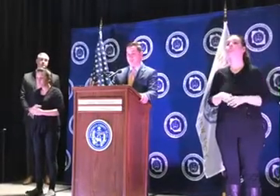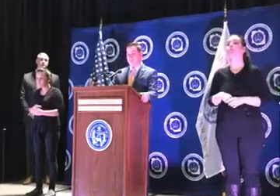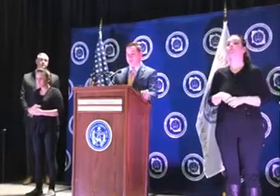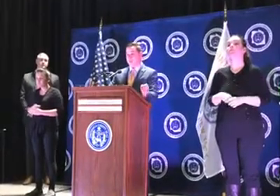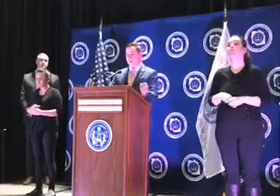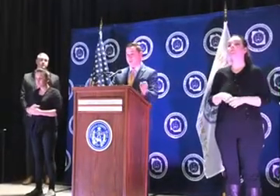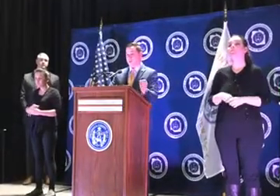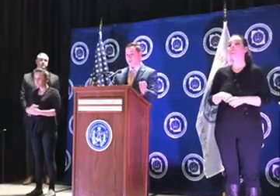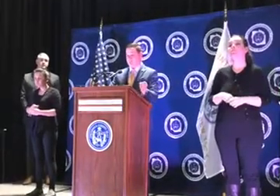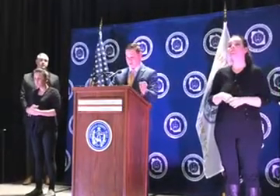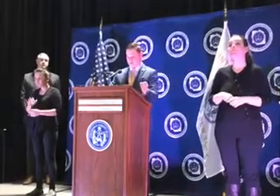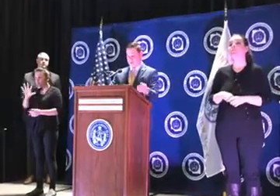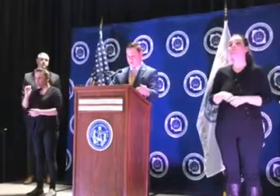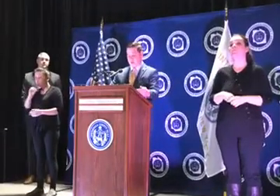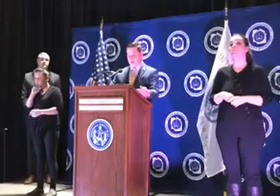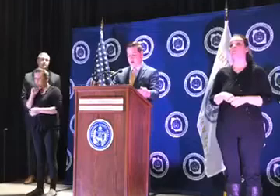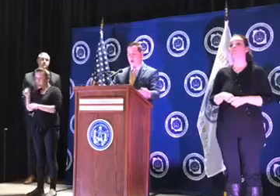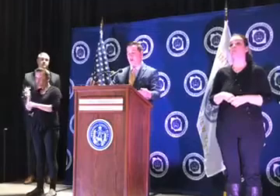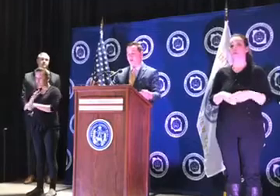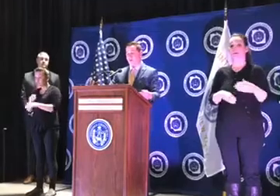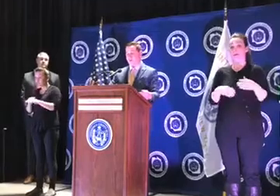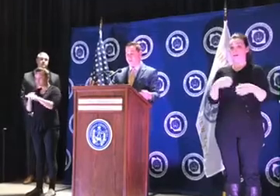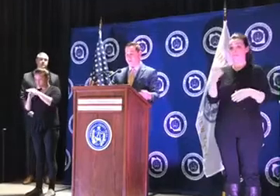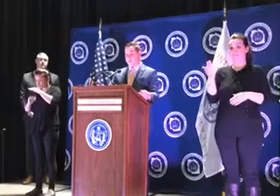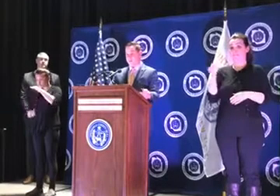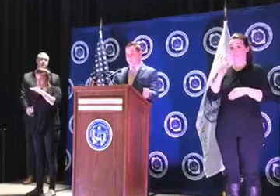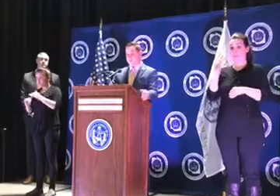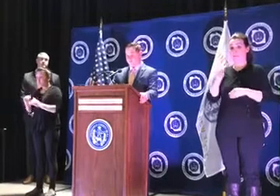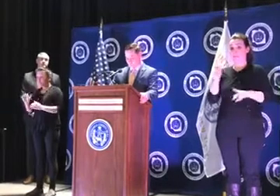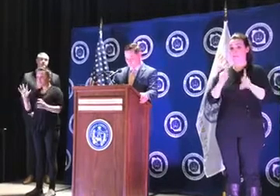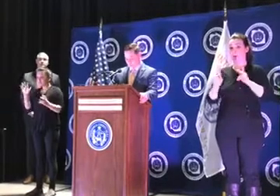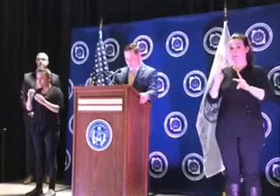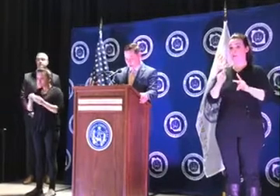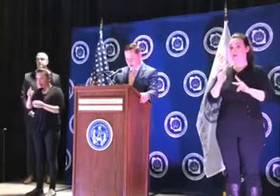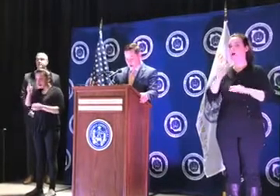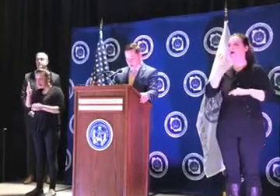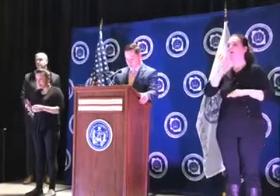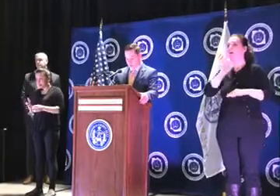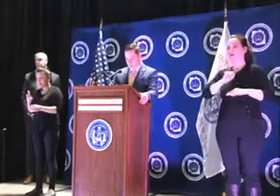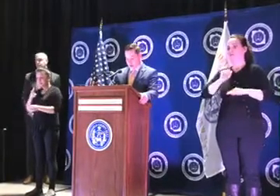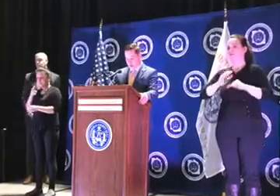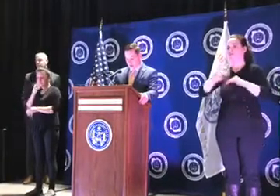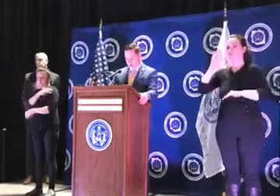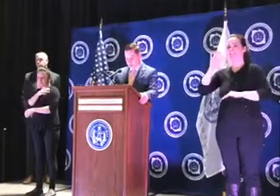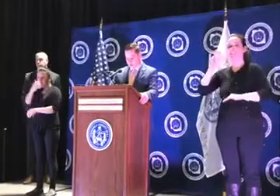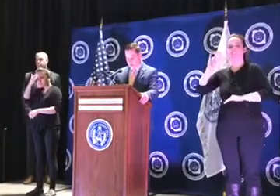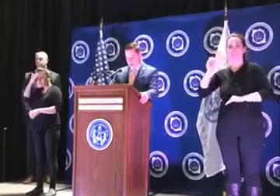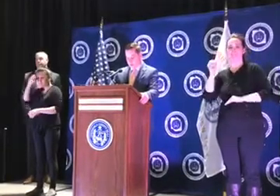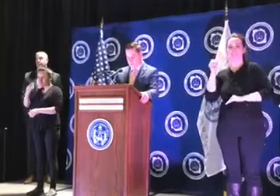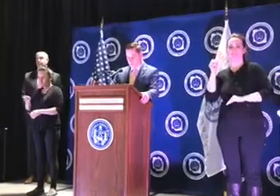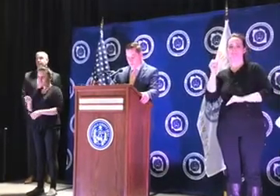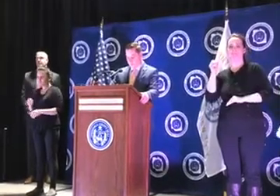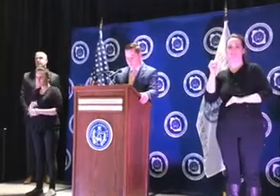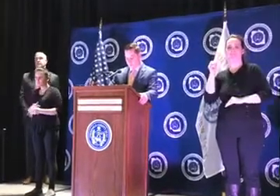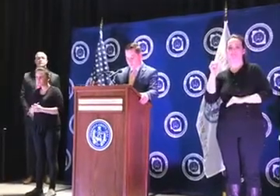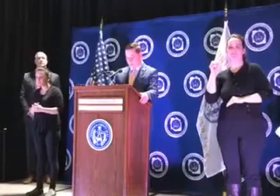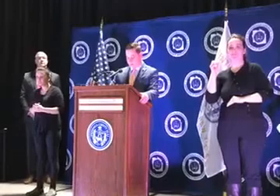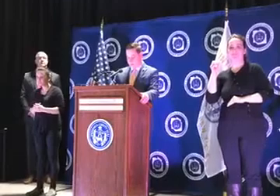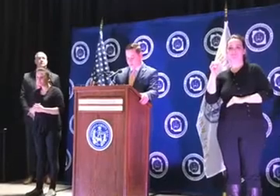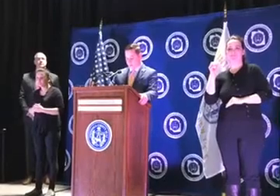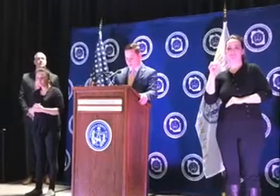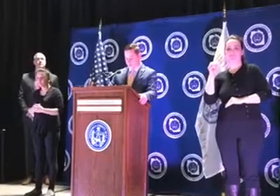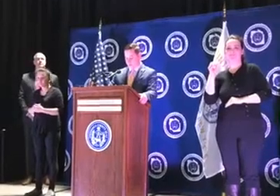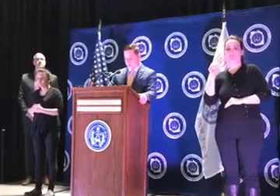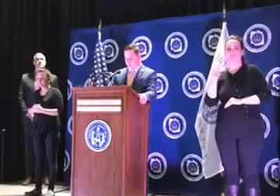15% of our cases are over 70. We have 140 people